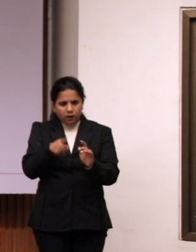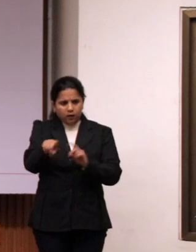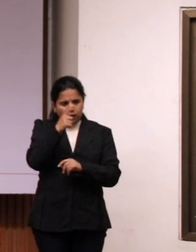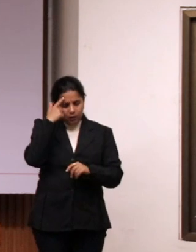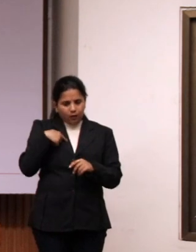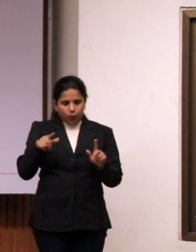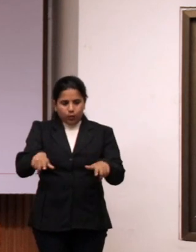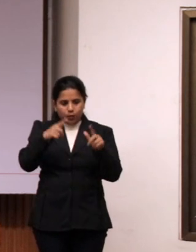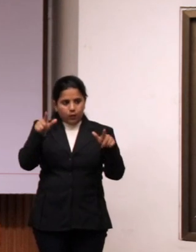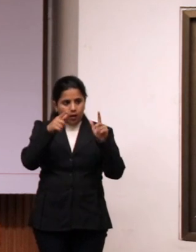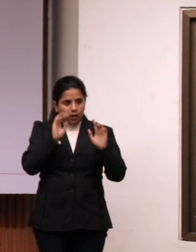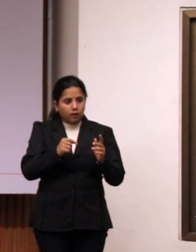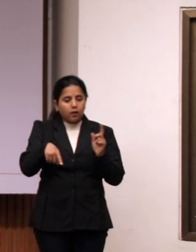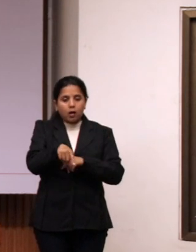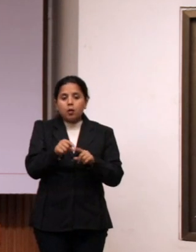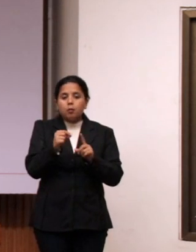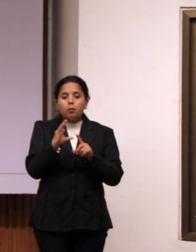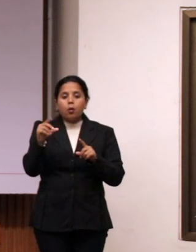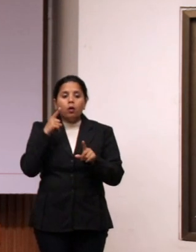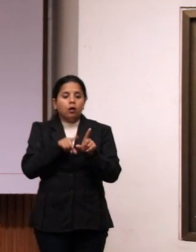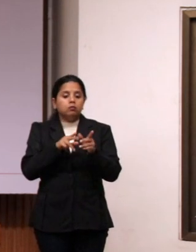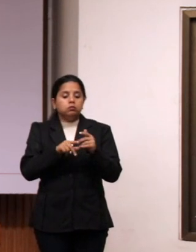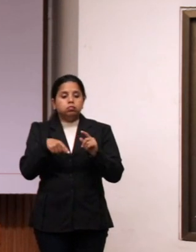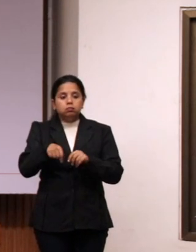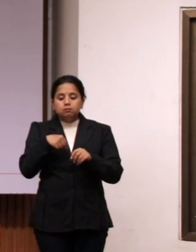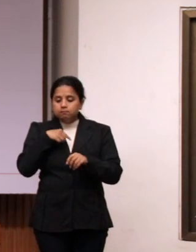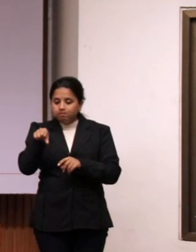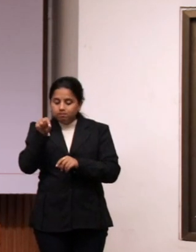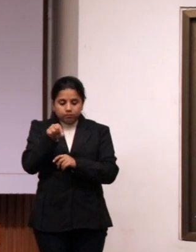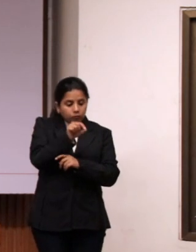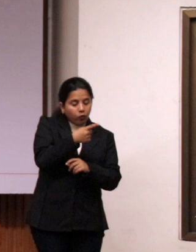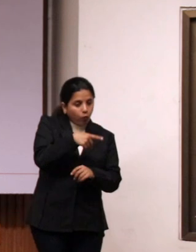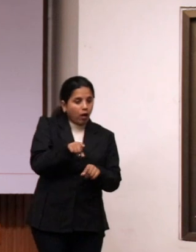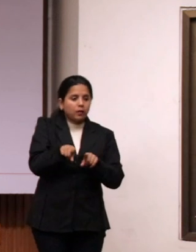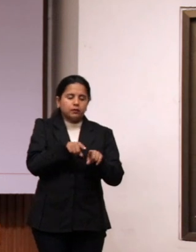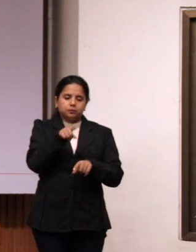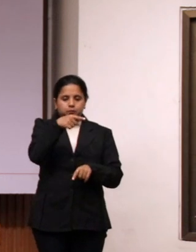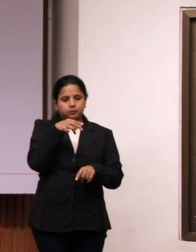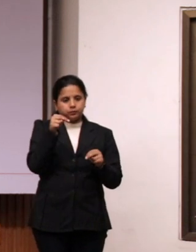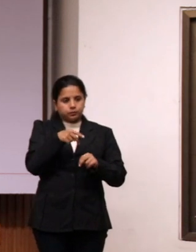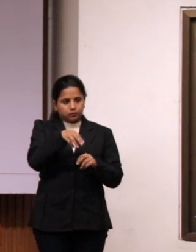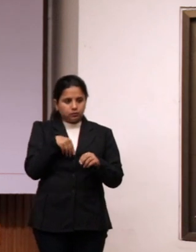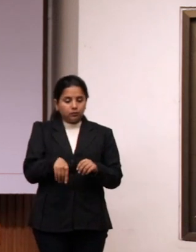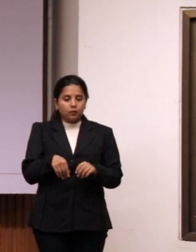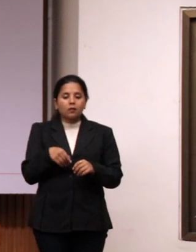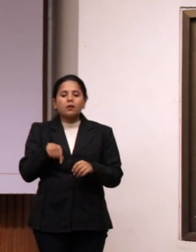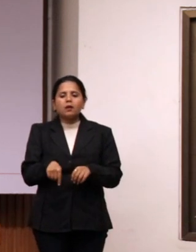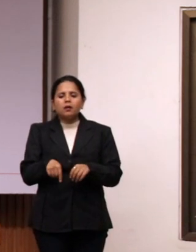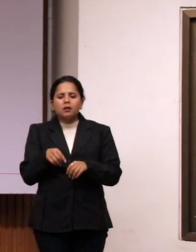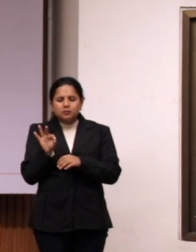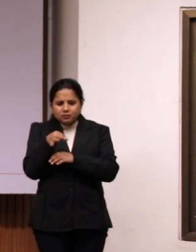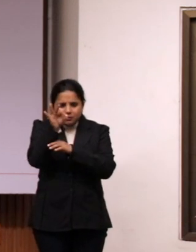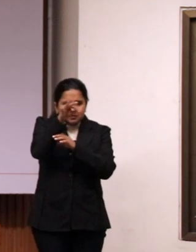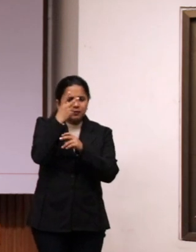of forest, the pollinator, characteristic of pollinator may change. A species, for example, you need bees and butterflies, right. And